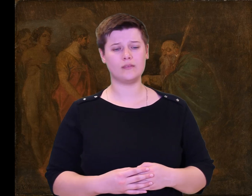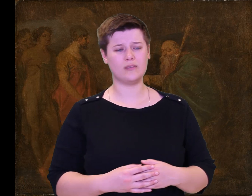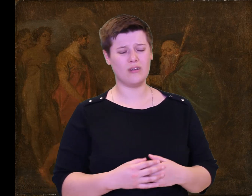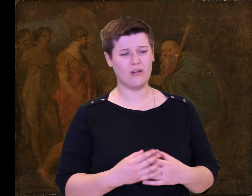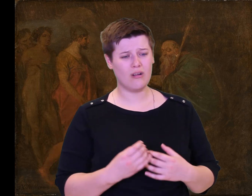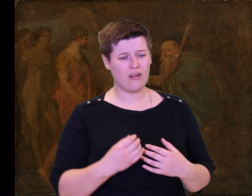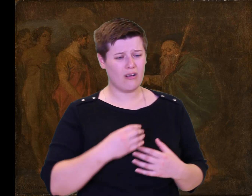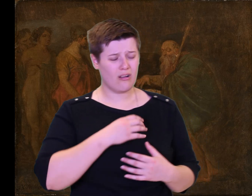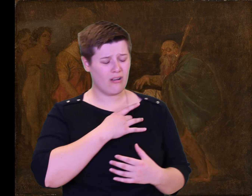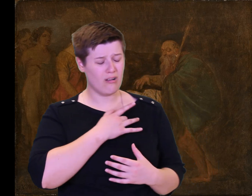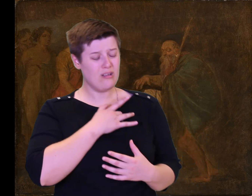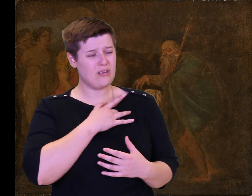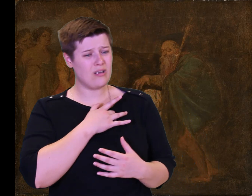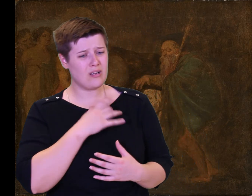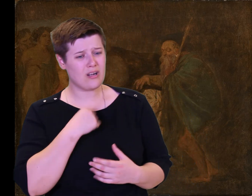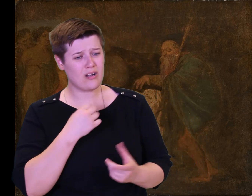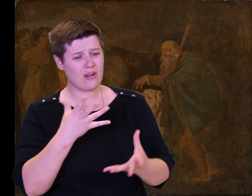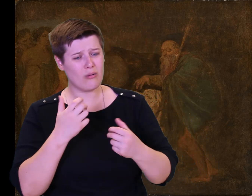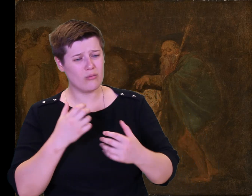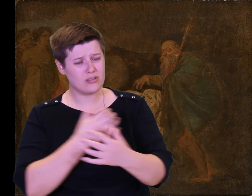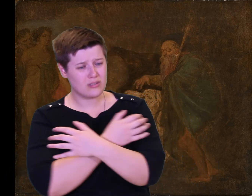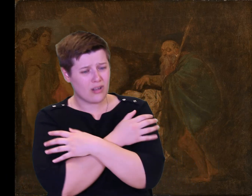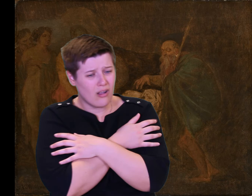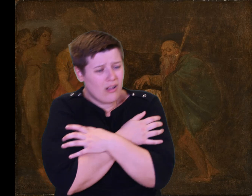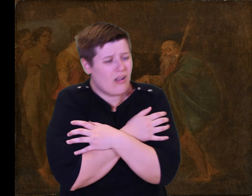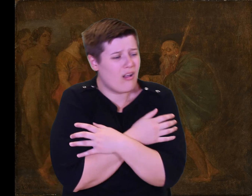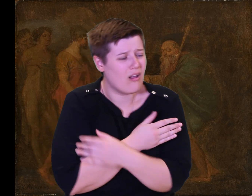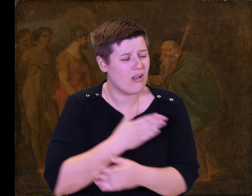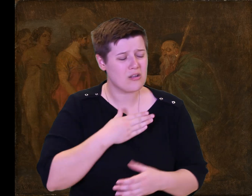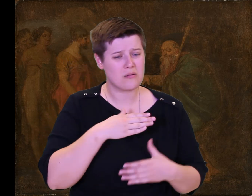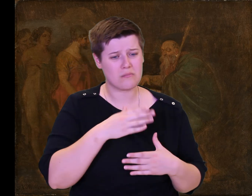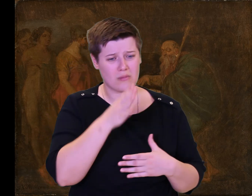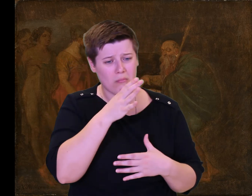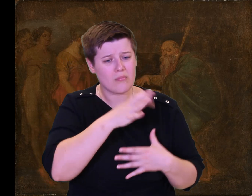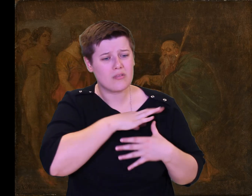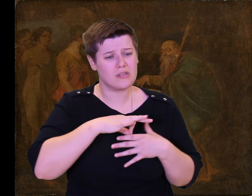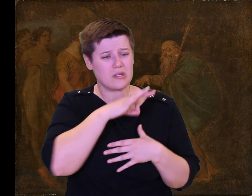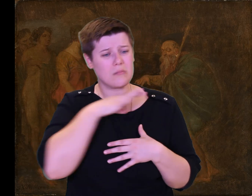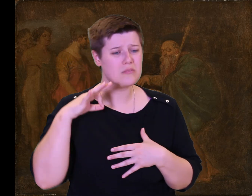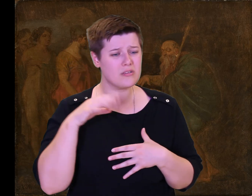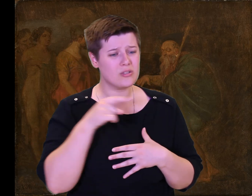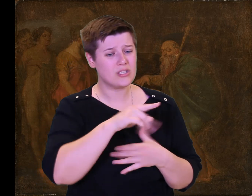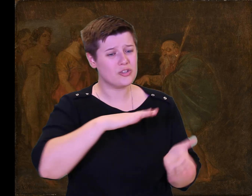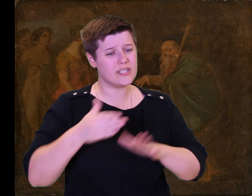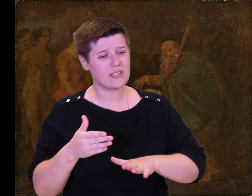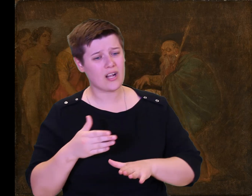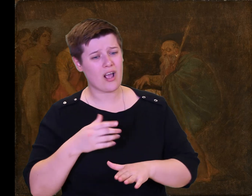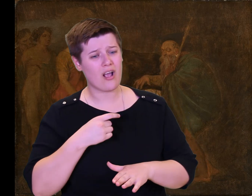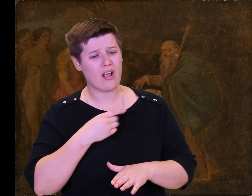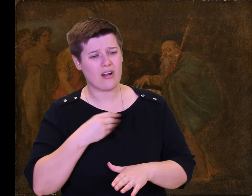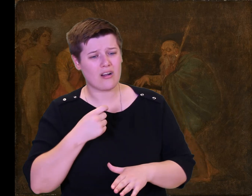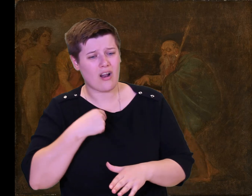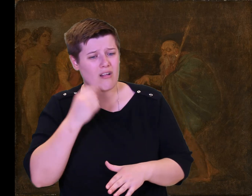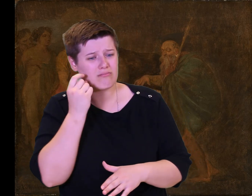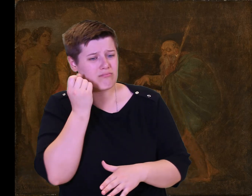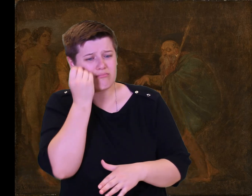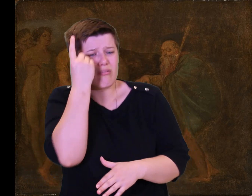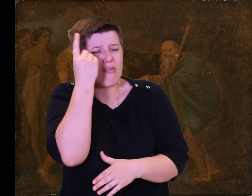Then in my heart I wanted to embrace the spirit of my mother. She was dead, and I did not